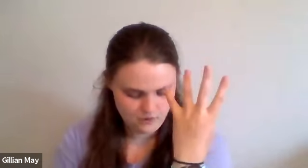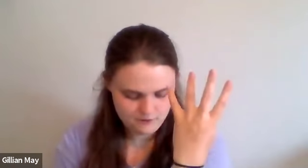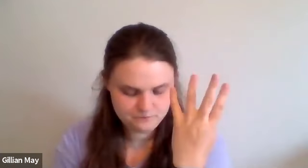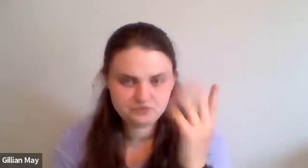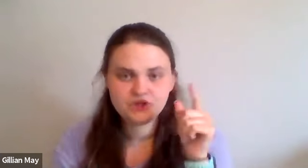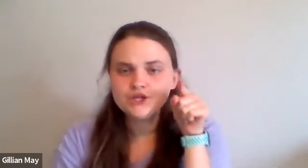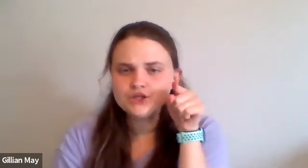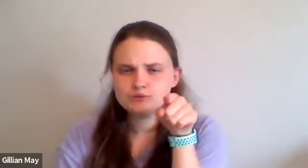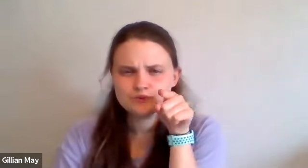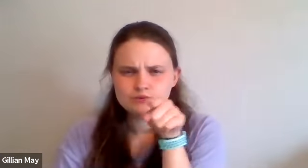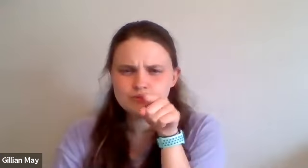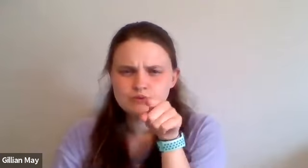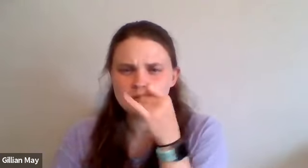4.